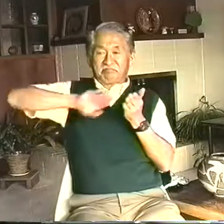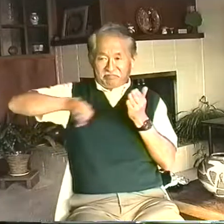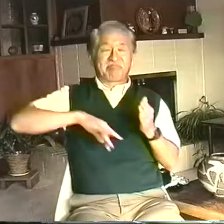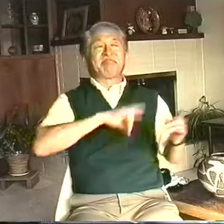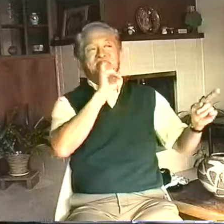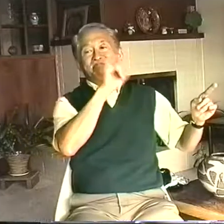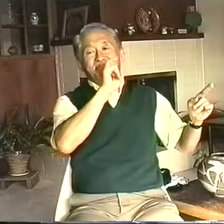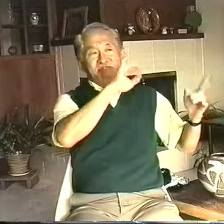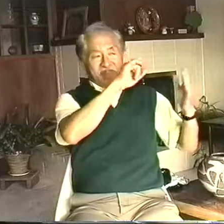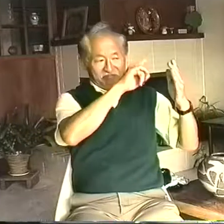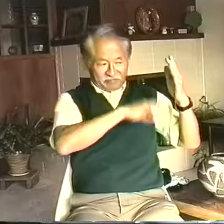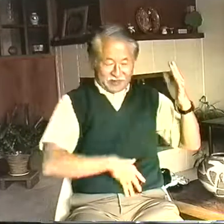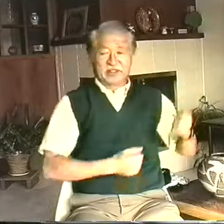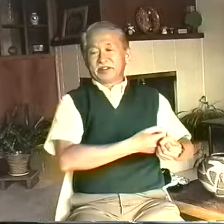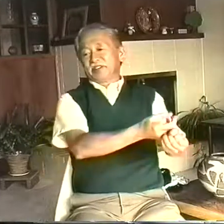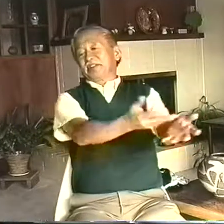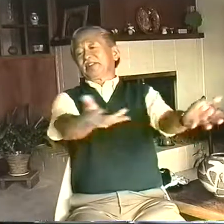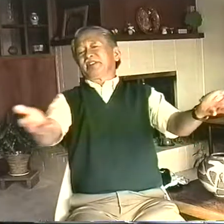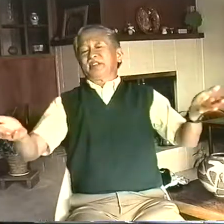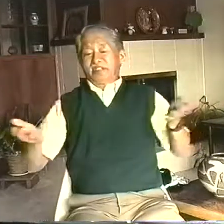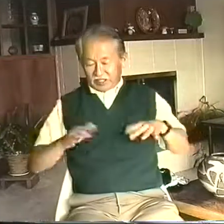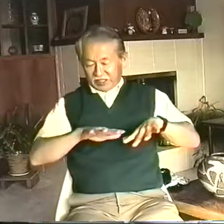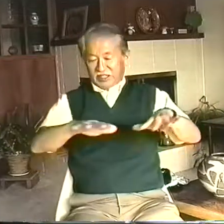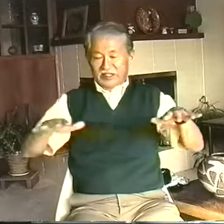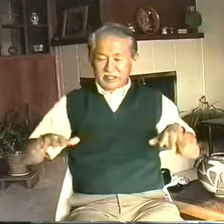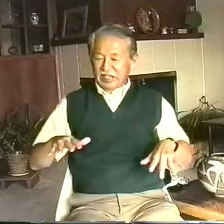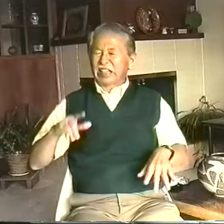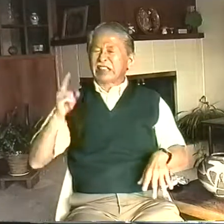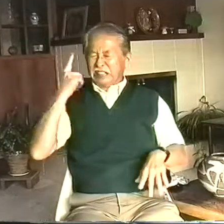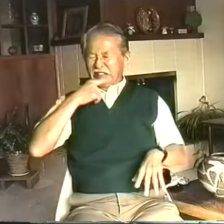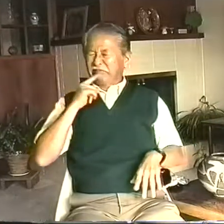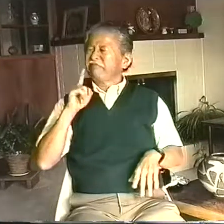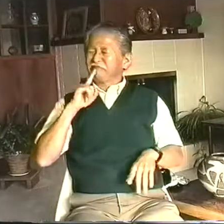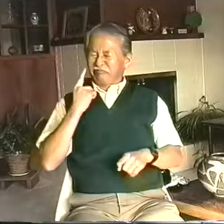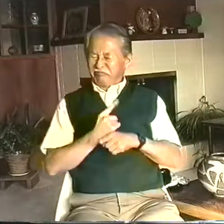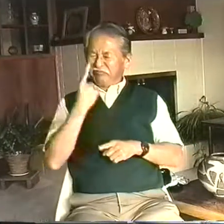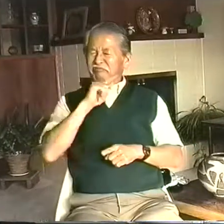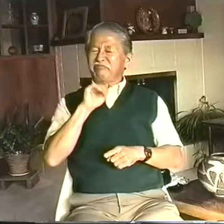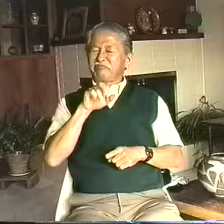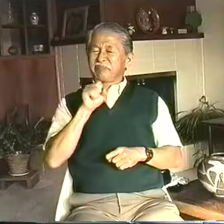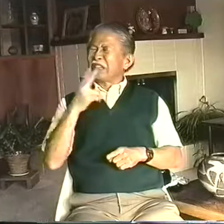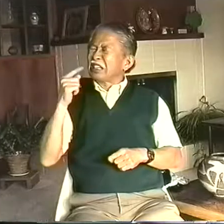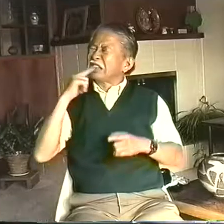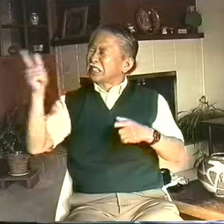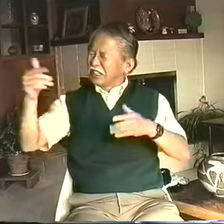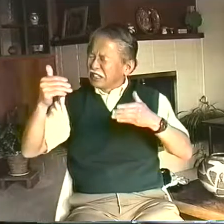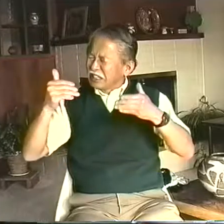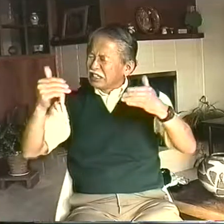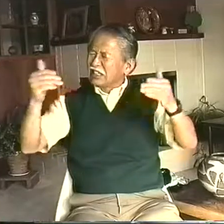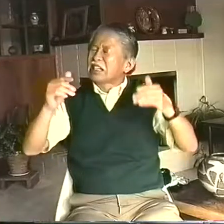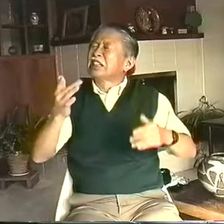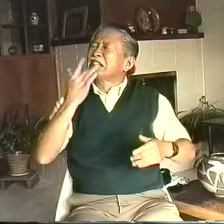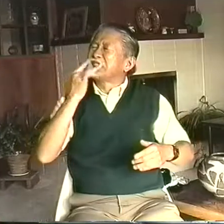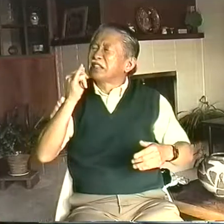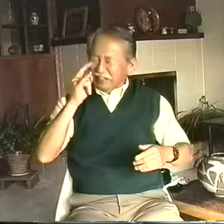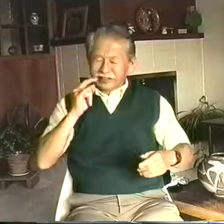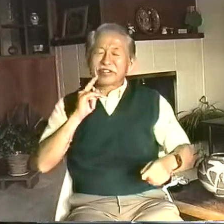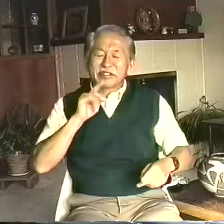fish dishes included. And the food came about, and one of my friends said, "See, I told you it was trash." And I said, "No, try it."